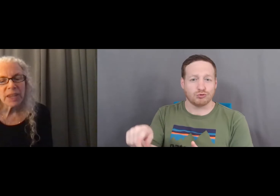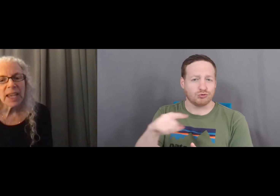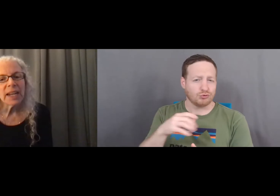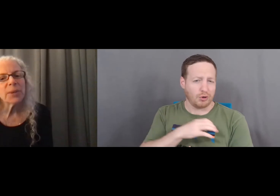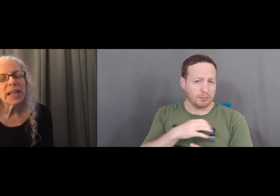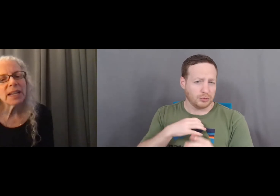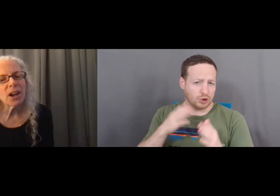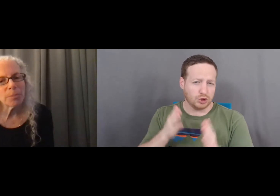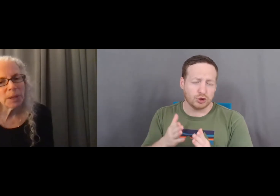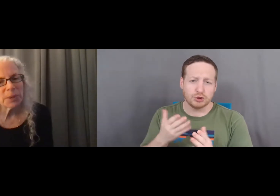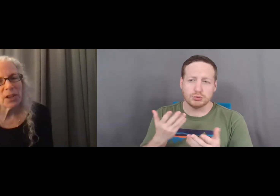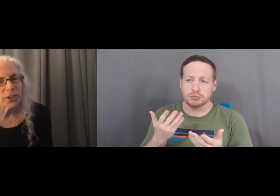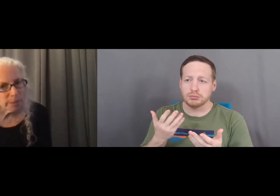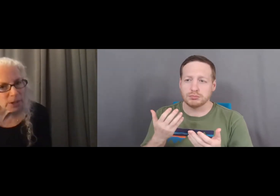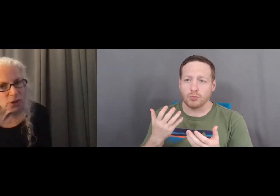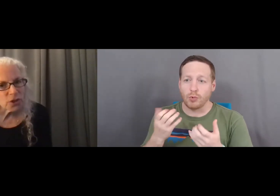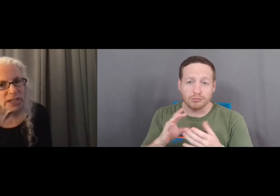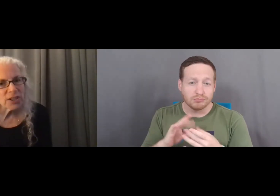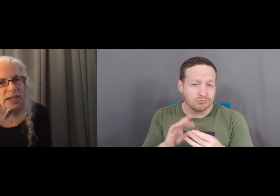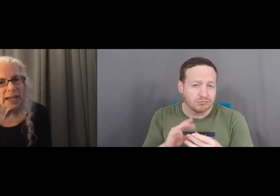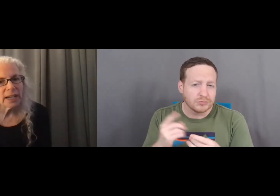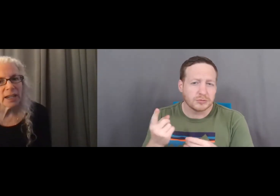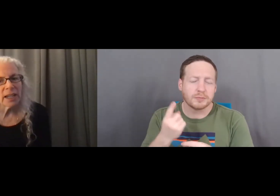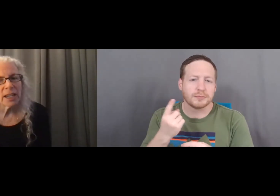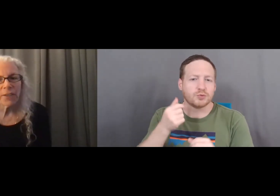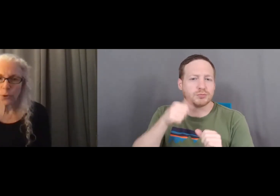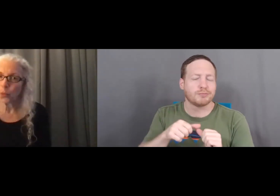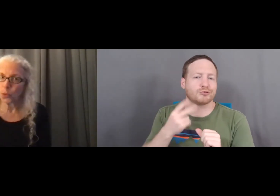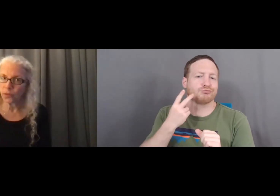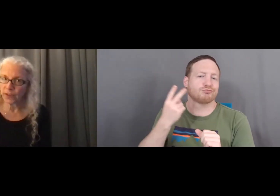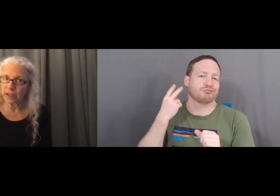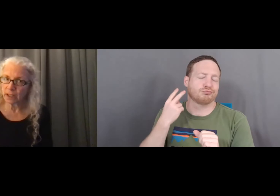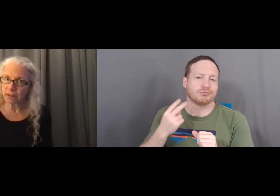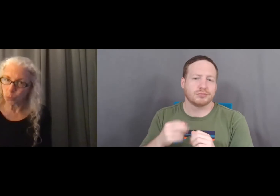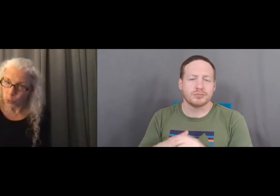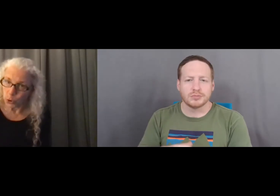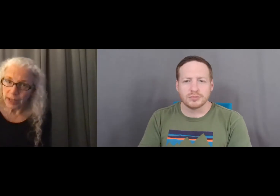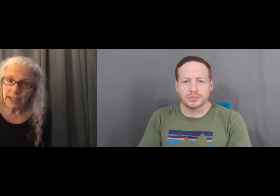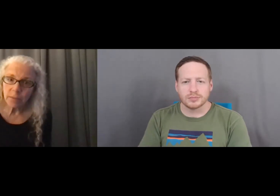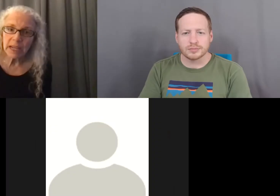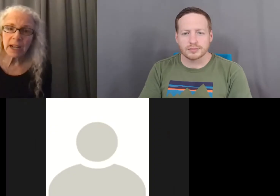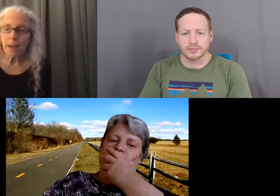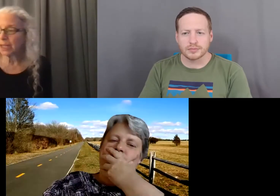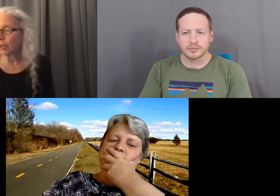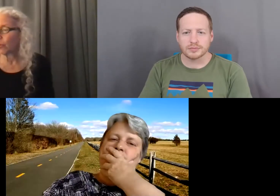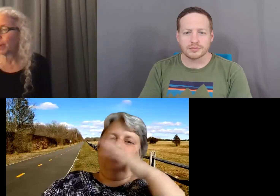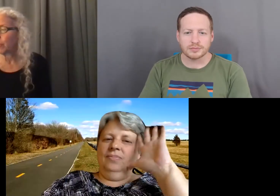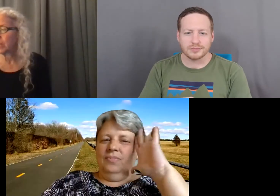And I would like other commissioners here tonight, if you feel you'd like to make a comment or remembrance